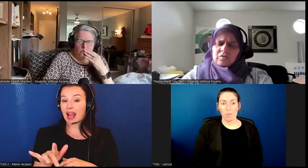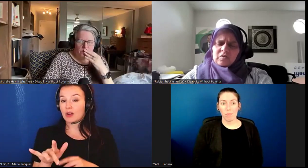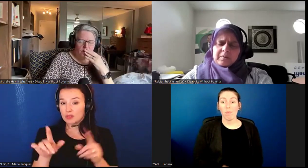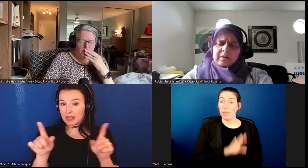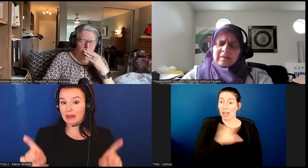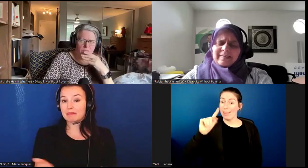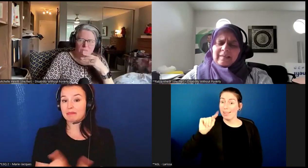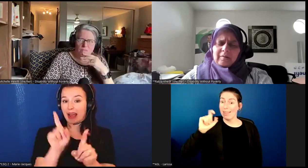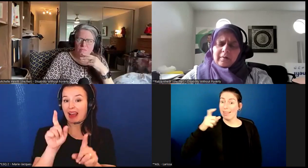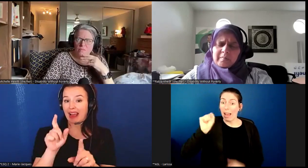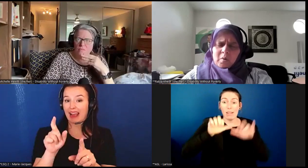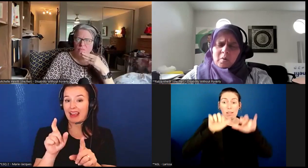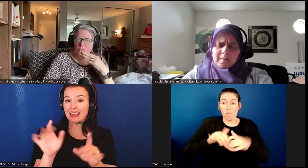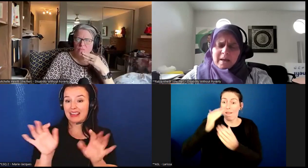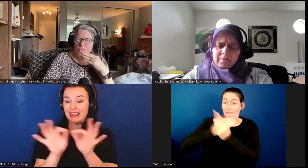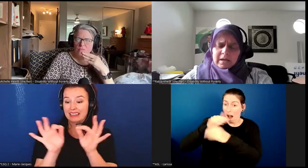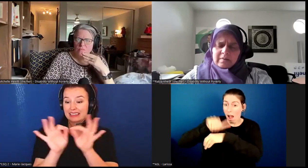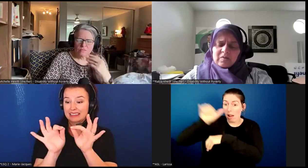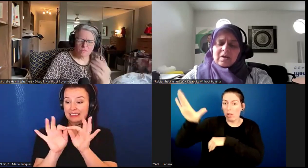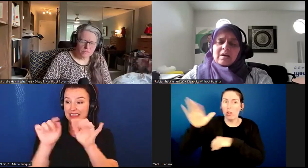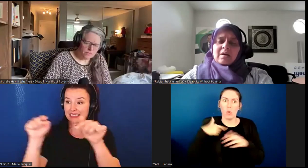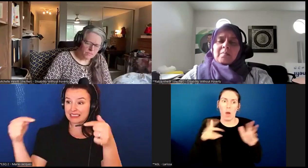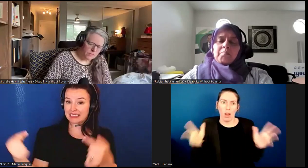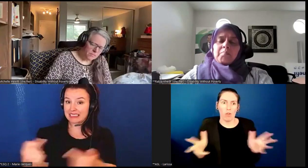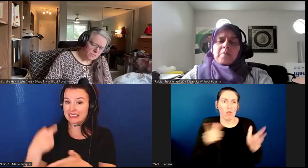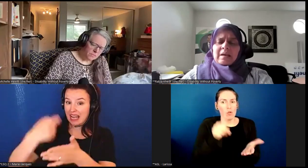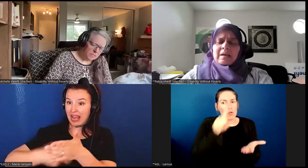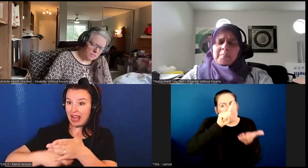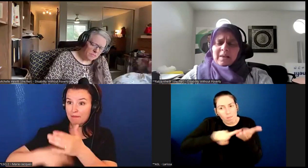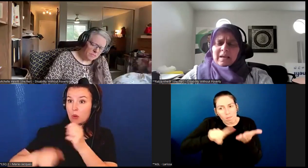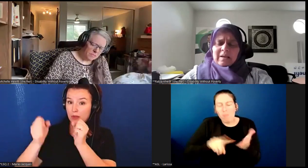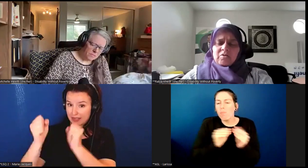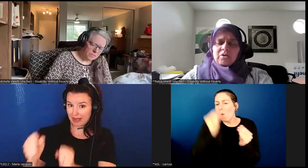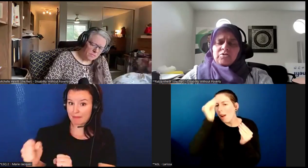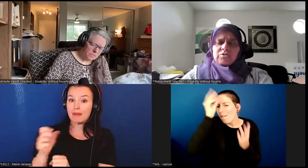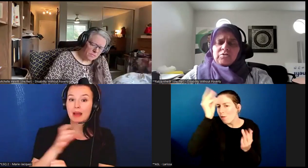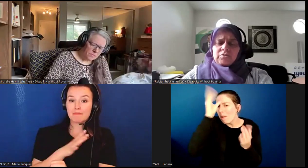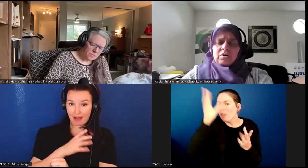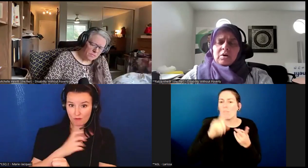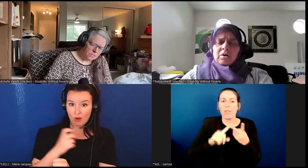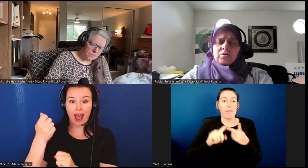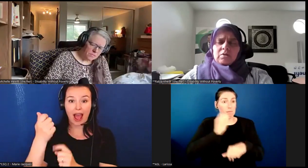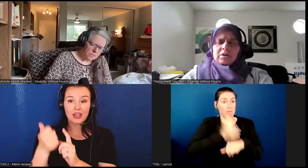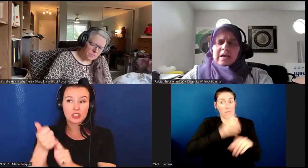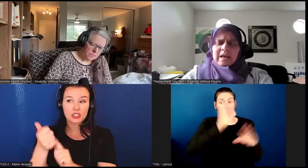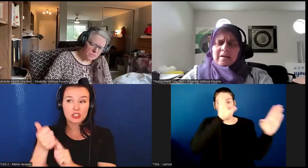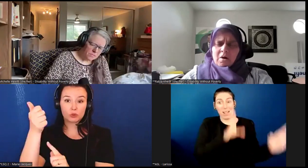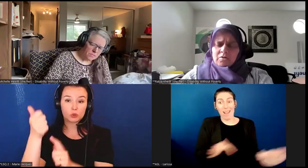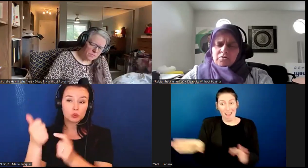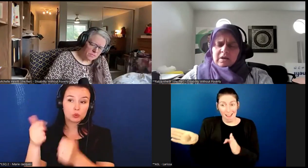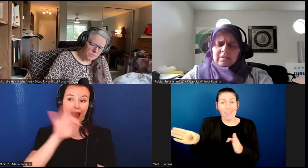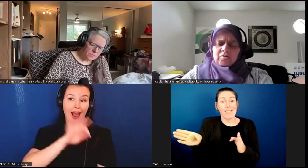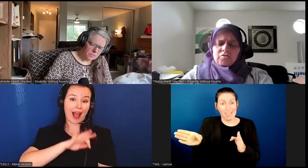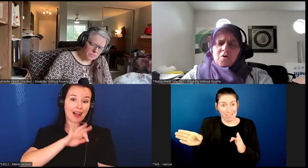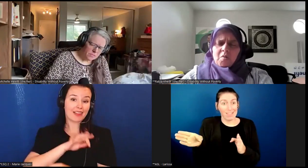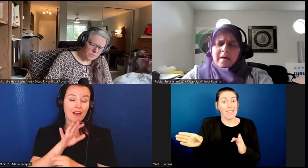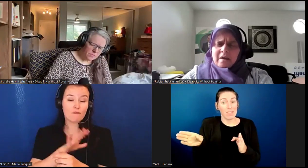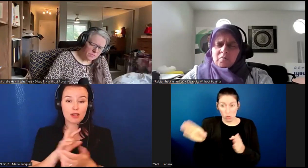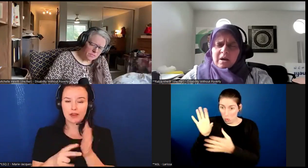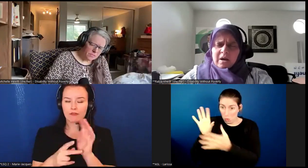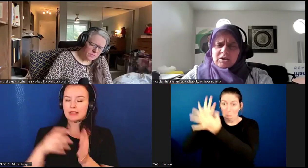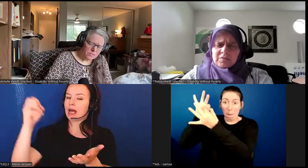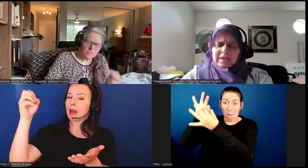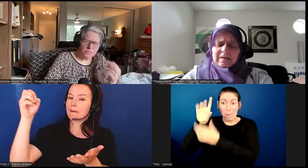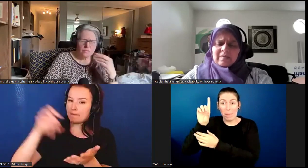So just please learn more about it, make a plan to get onto it. There's no